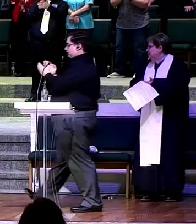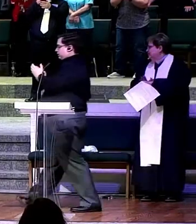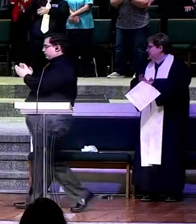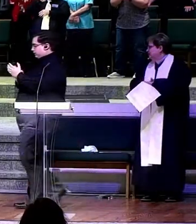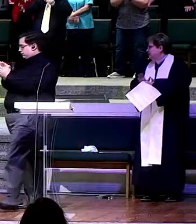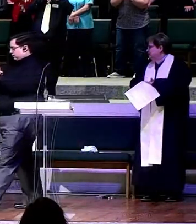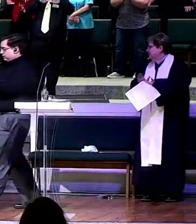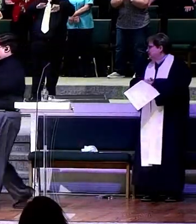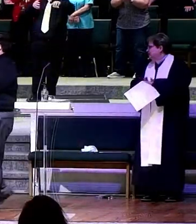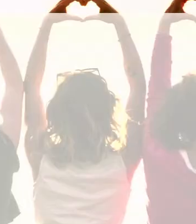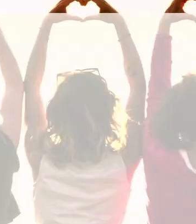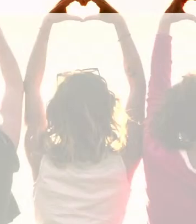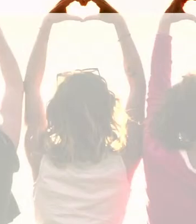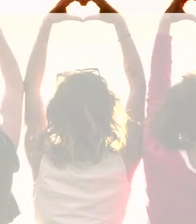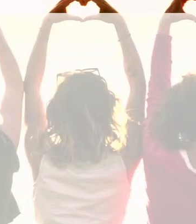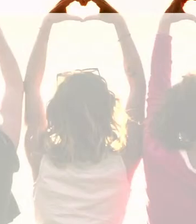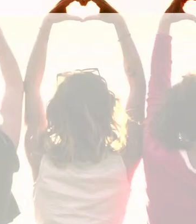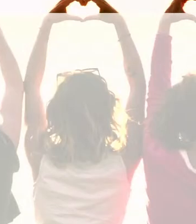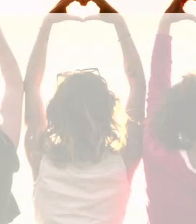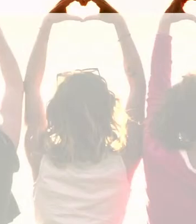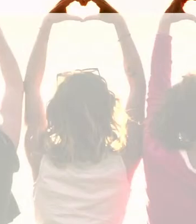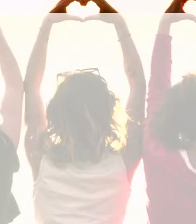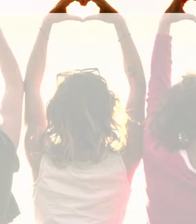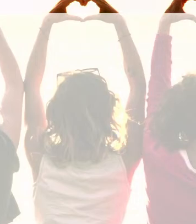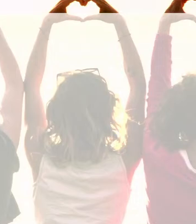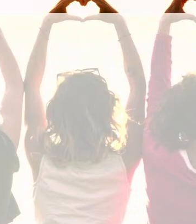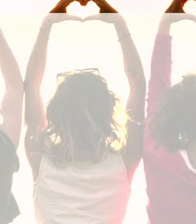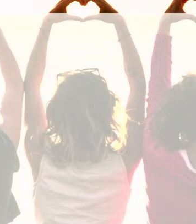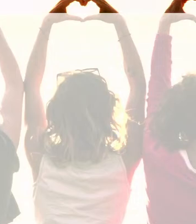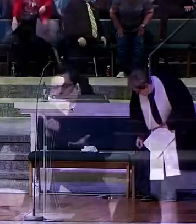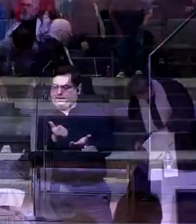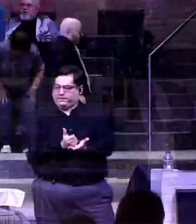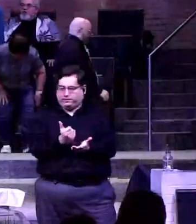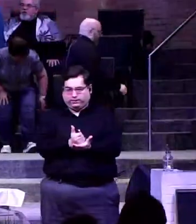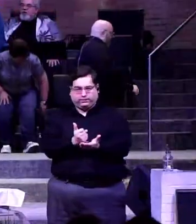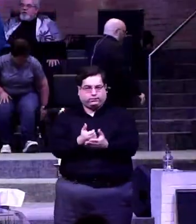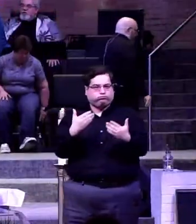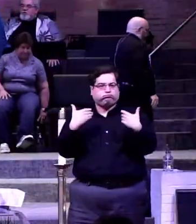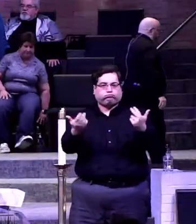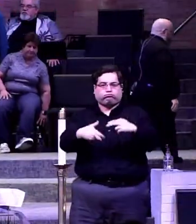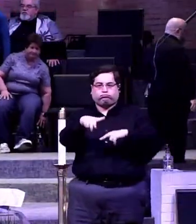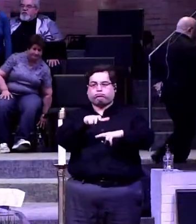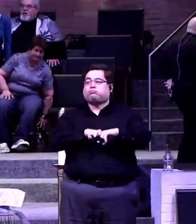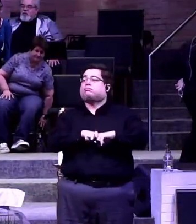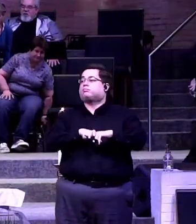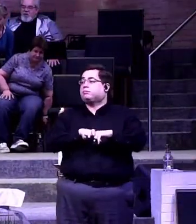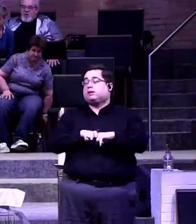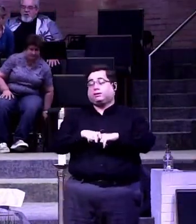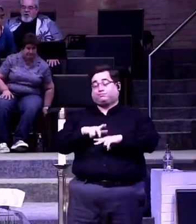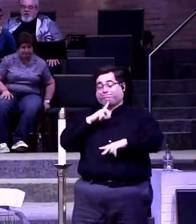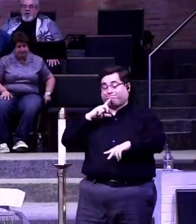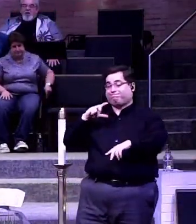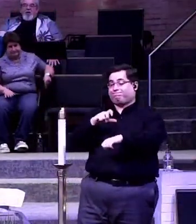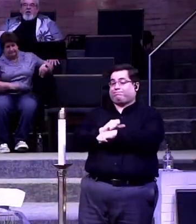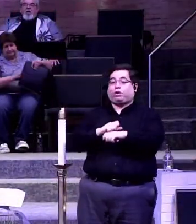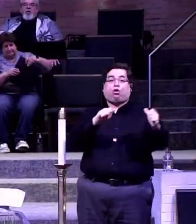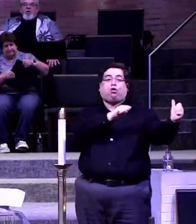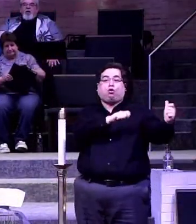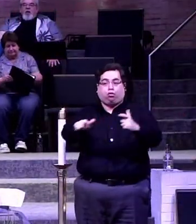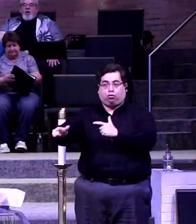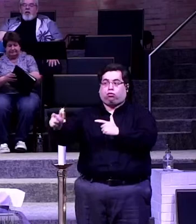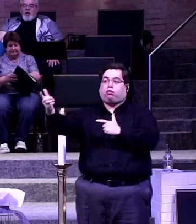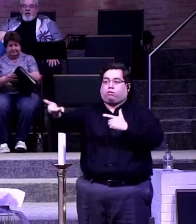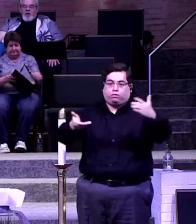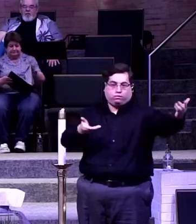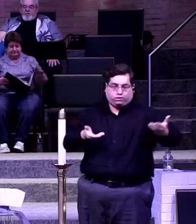God bless you. All right, you may be seated. You may be seated, and indeed, all are